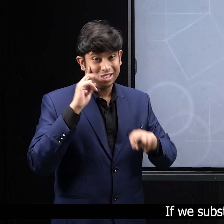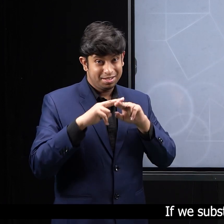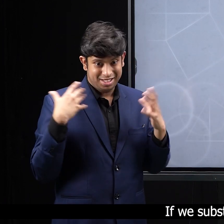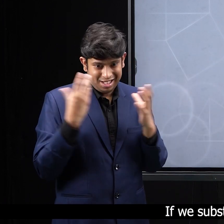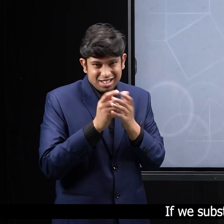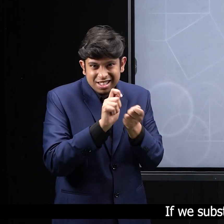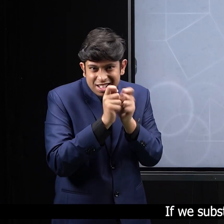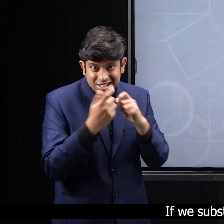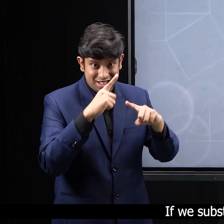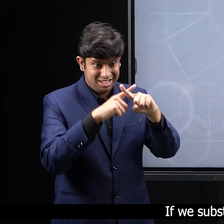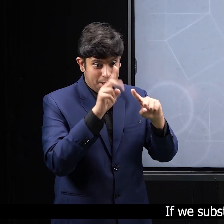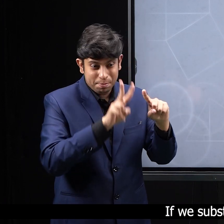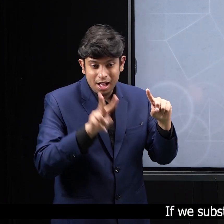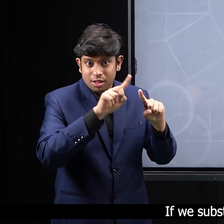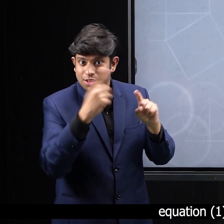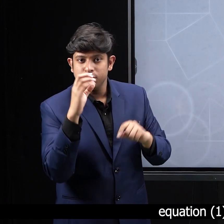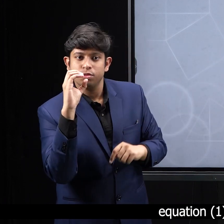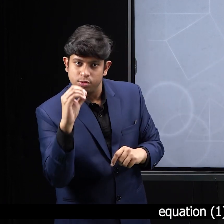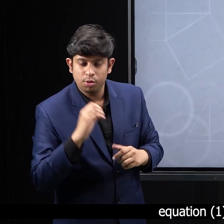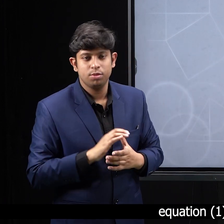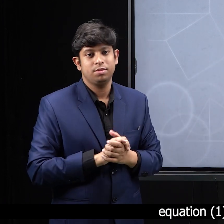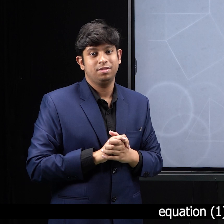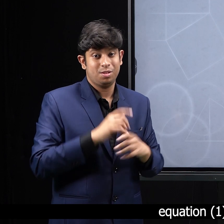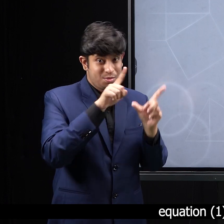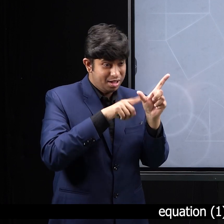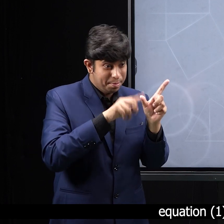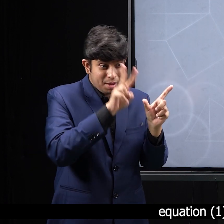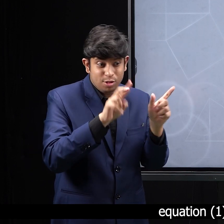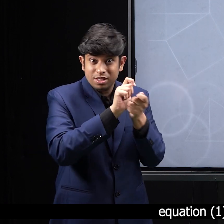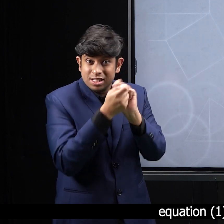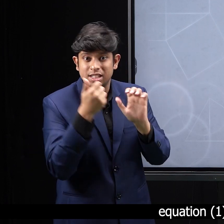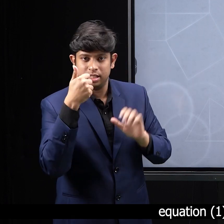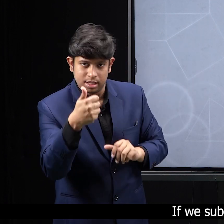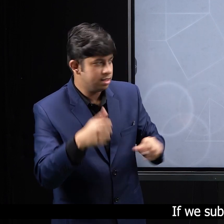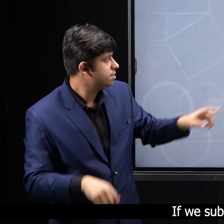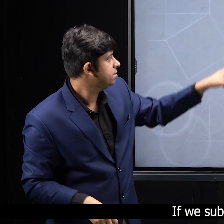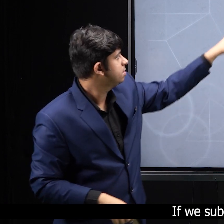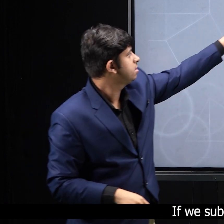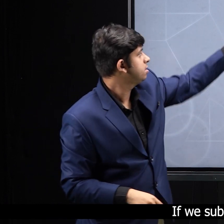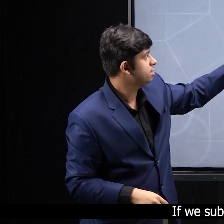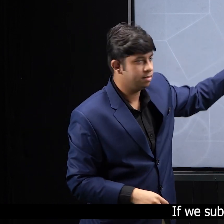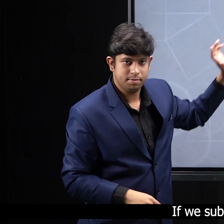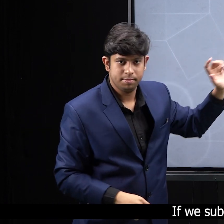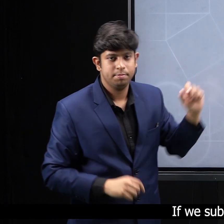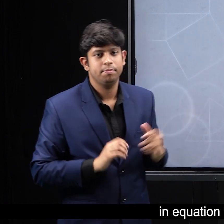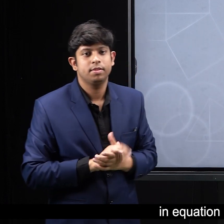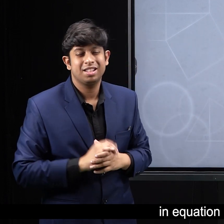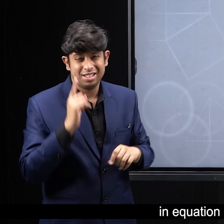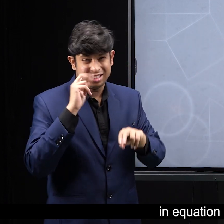if we substitute x value as 0 in equation 1, we get y value as 6. If we substitute x value as 1 in equation